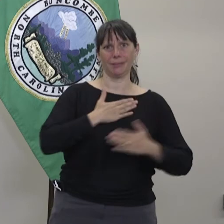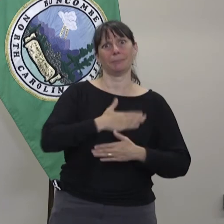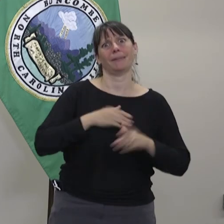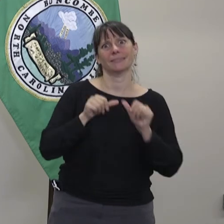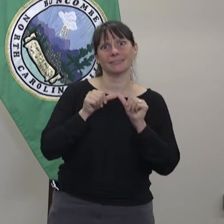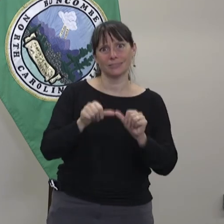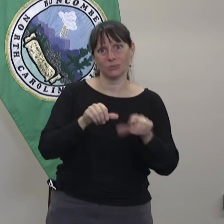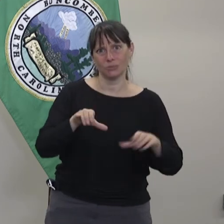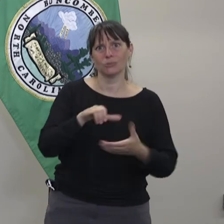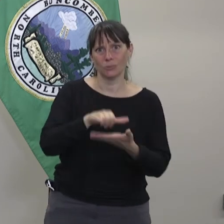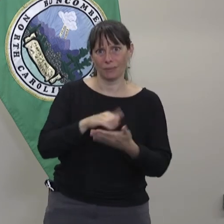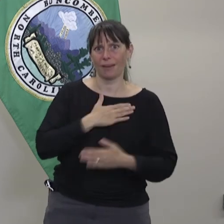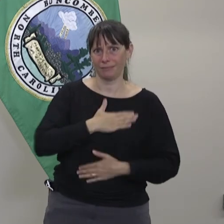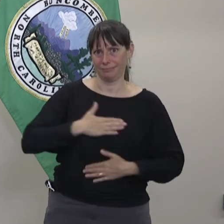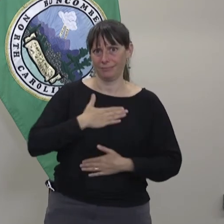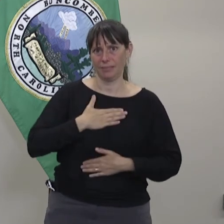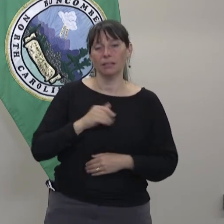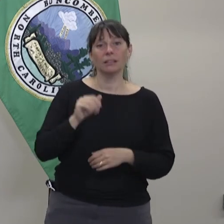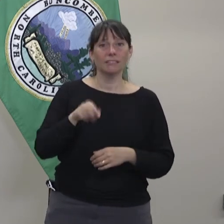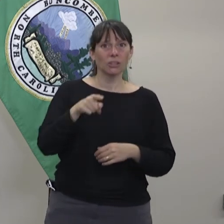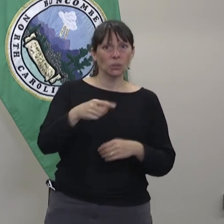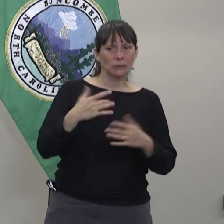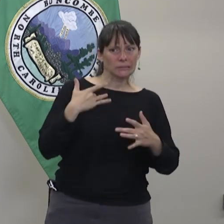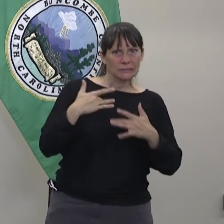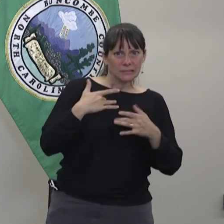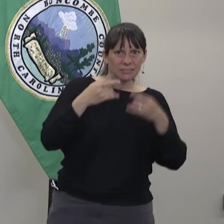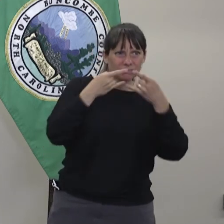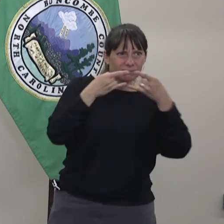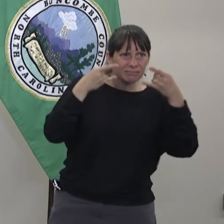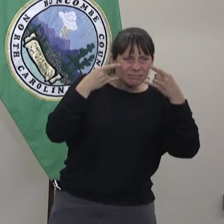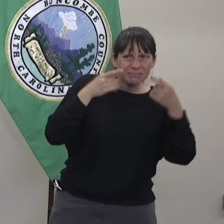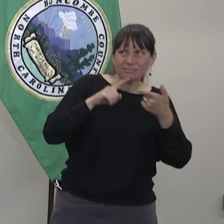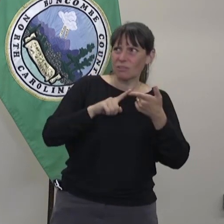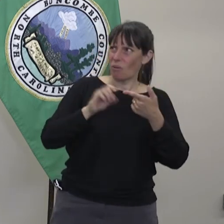order, you can call the Ready team at